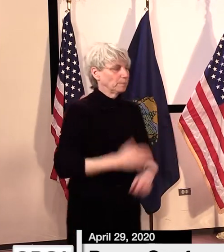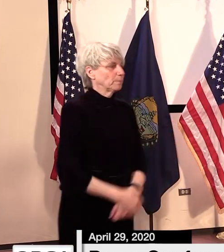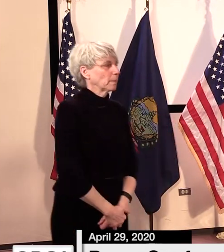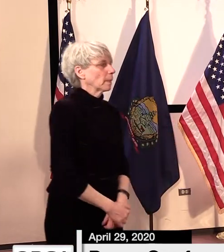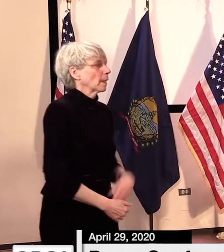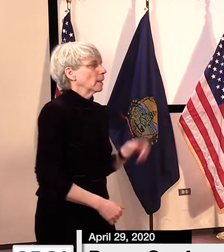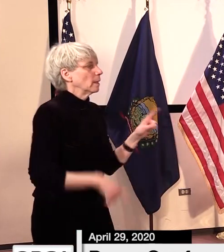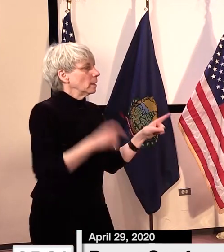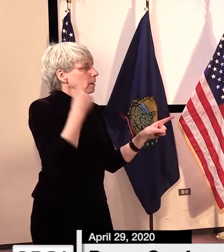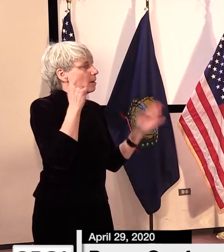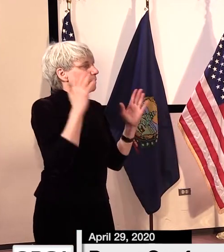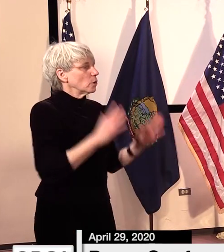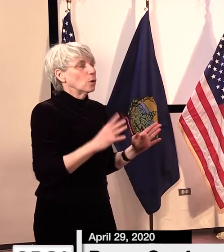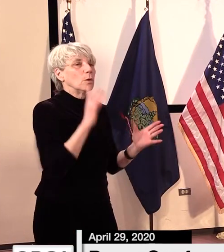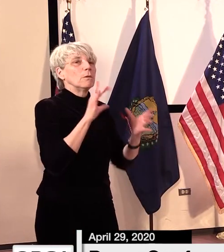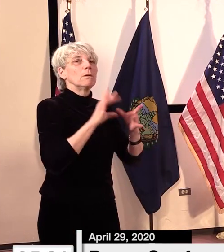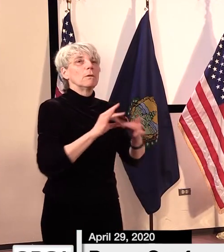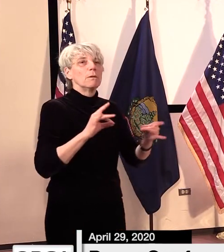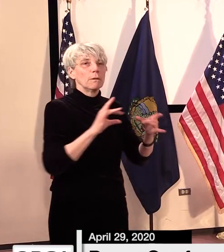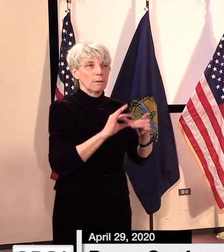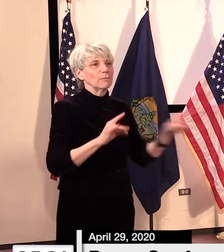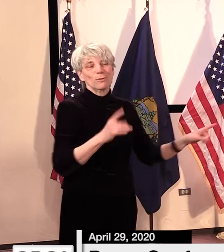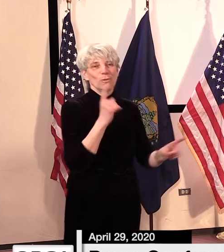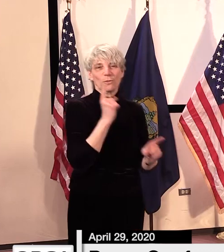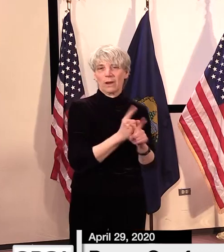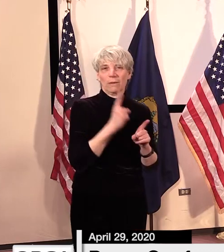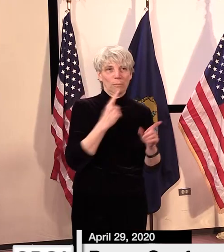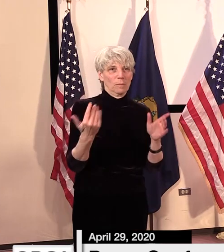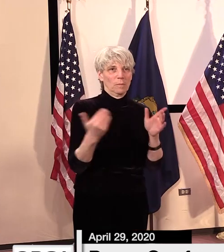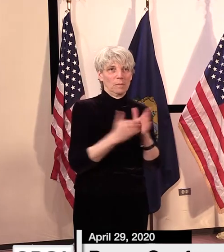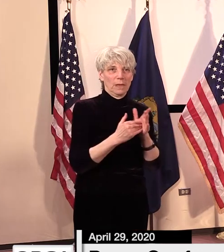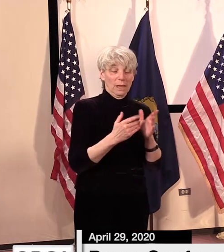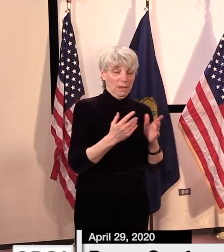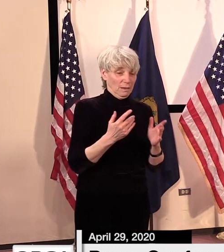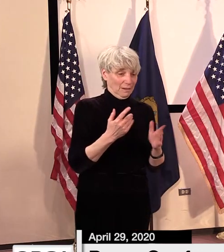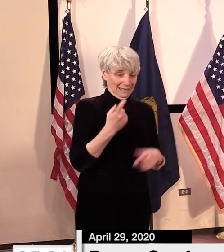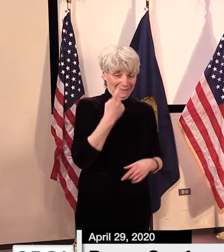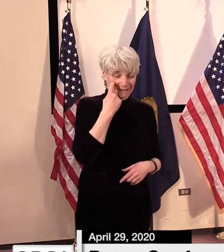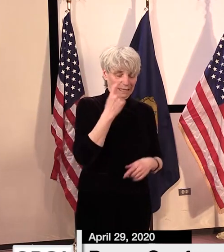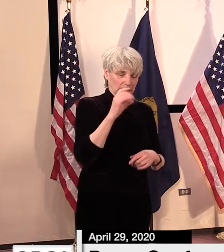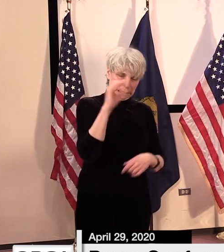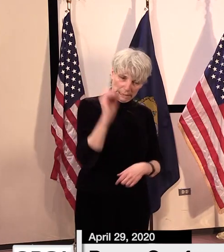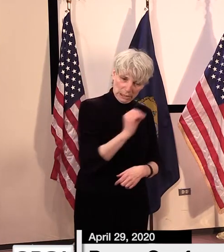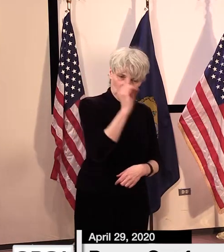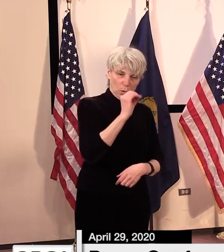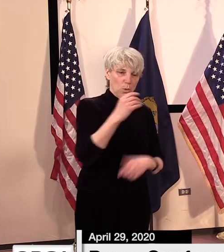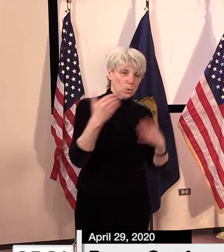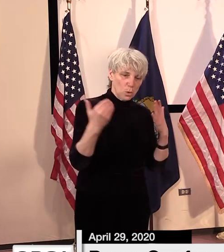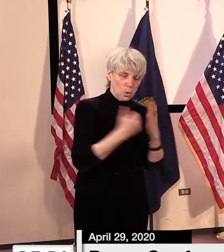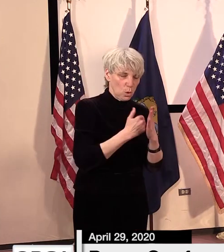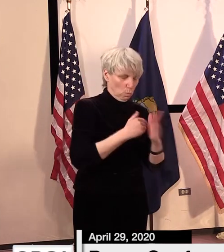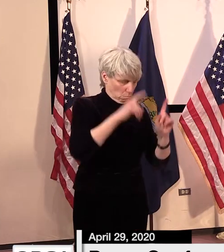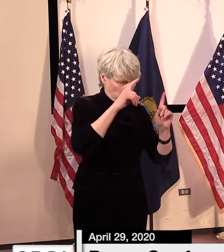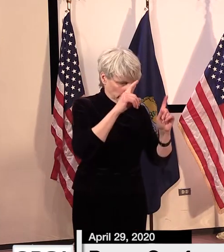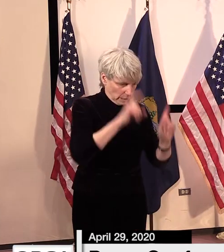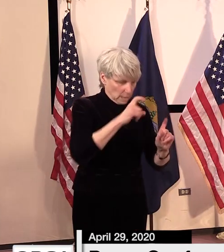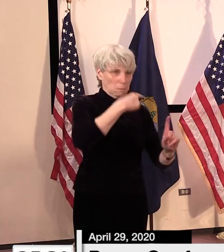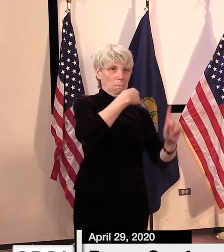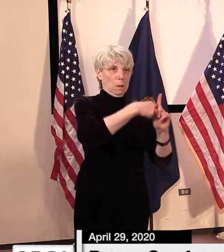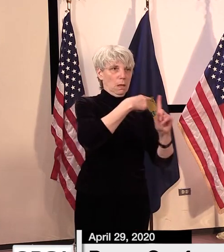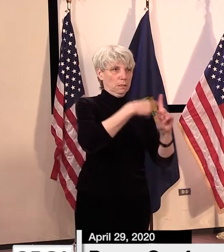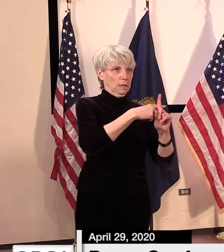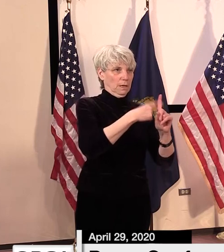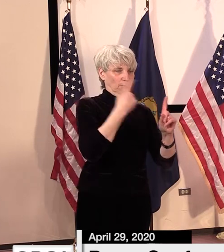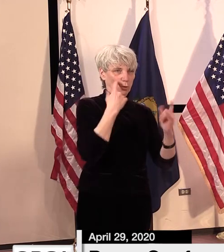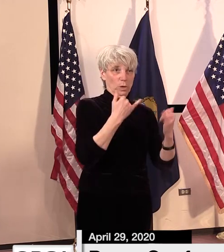And we talk about trends, and it is good news that we just had zero positives as of today. But that